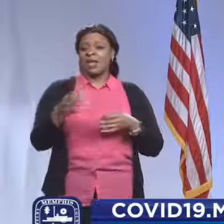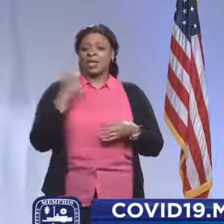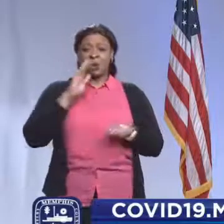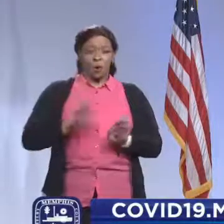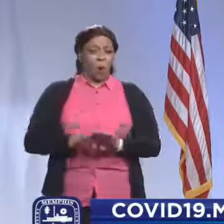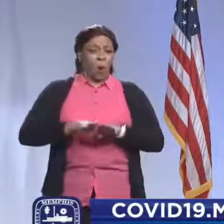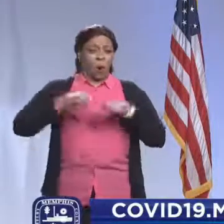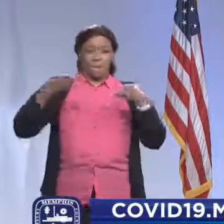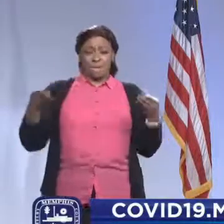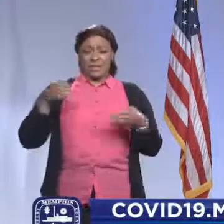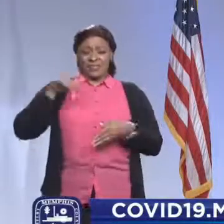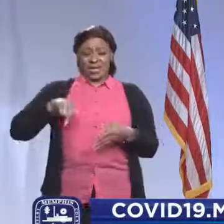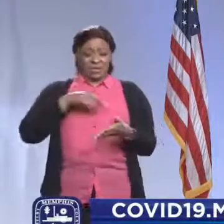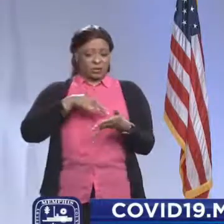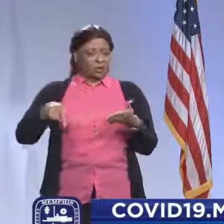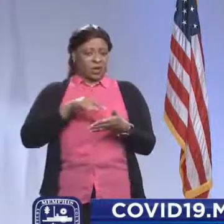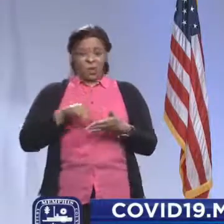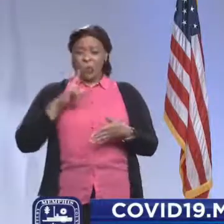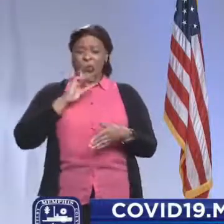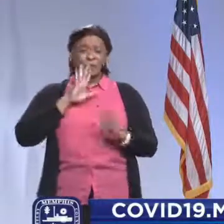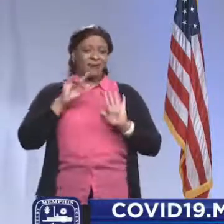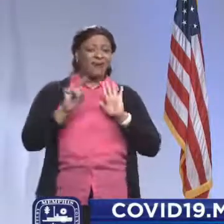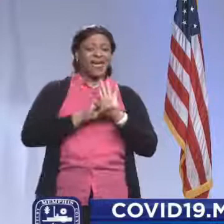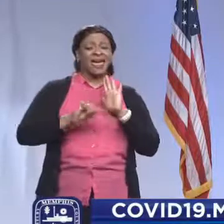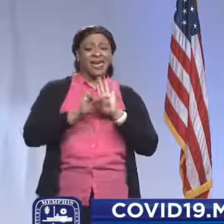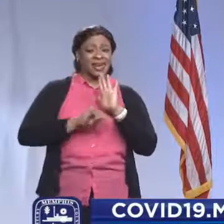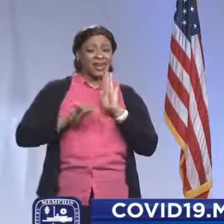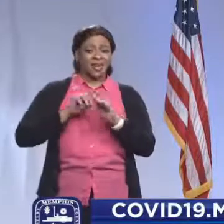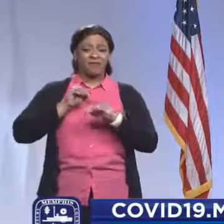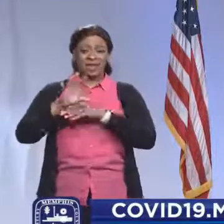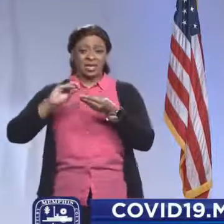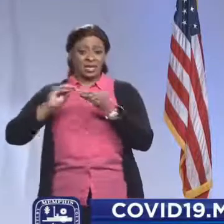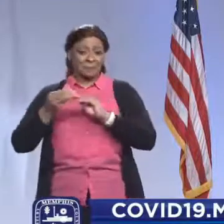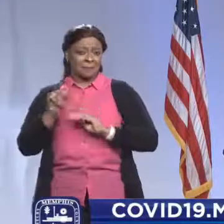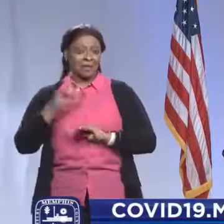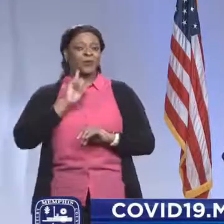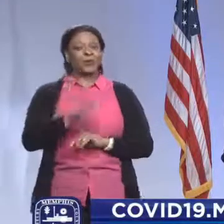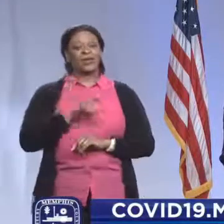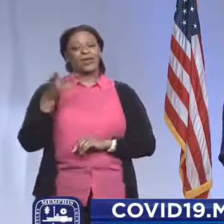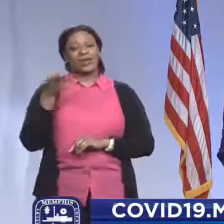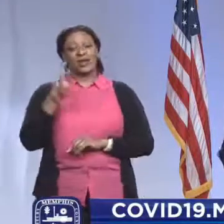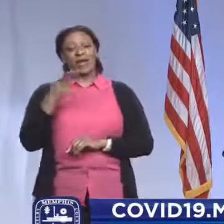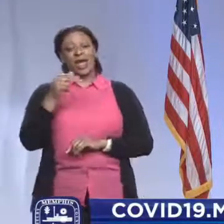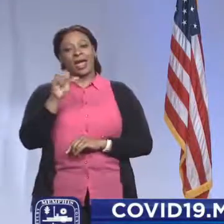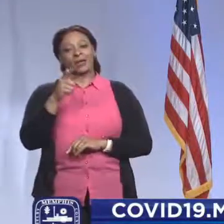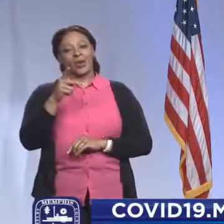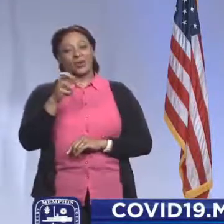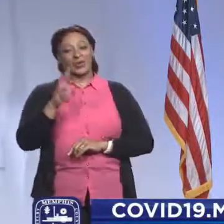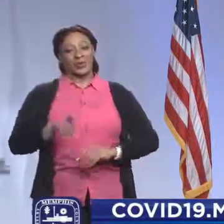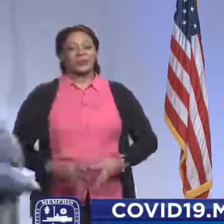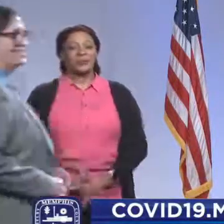opening up this week will negatively impact those numbers? I'll turn it over to the director.